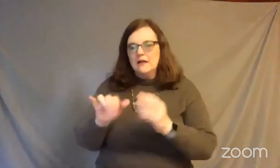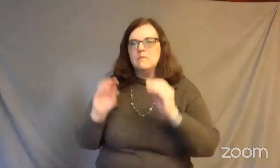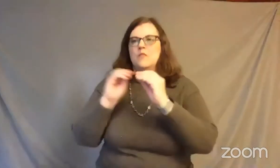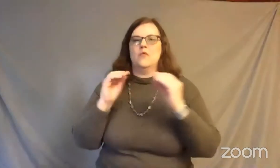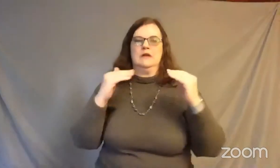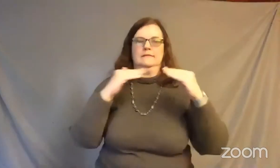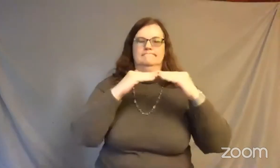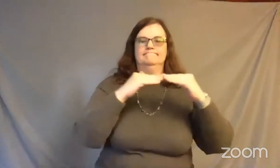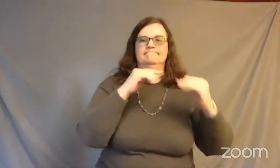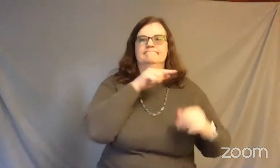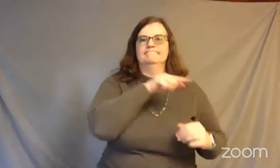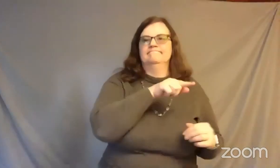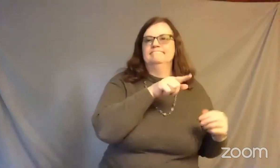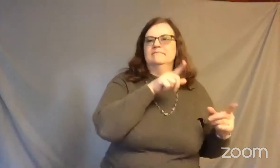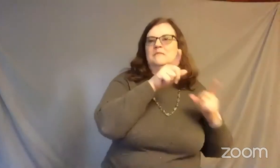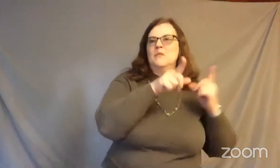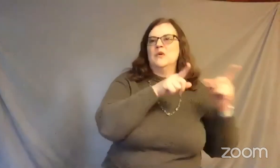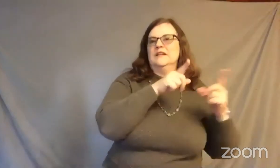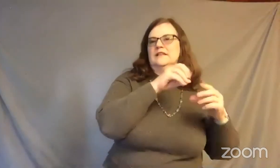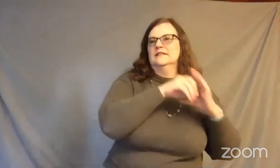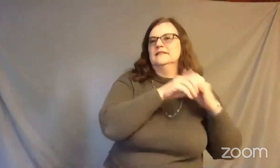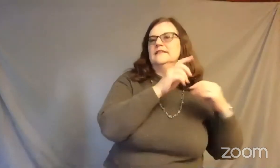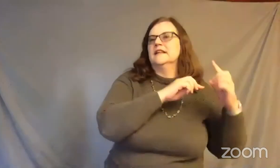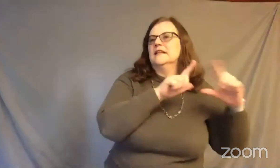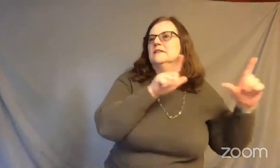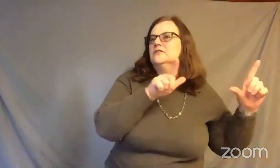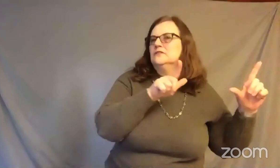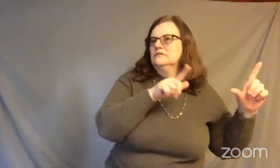pairs both spoken language and sign language.